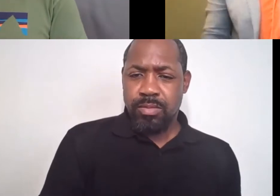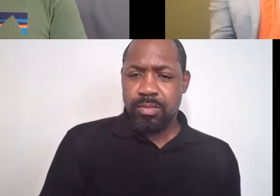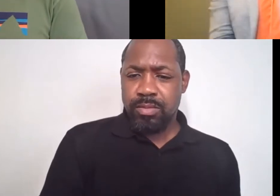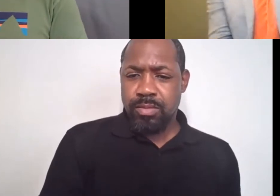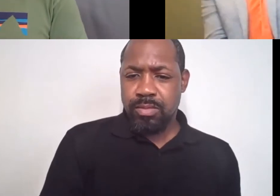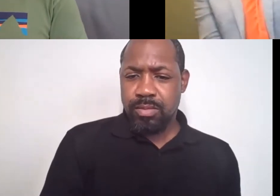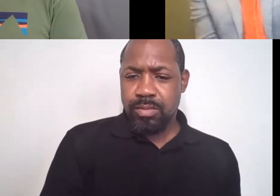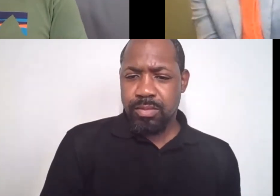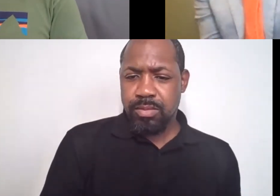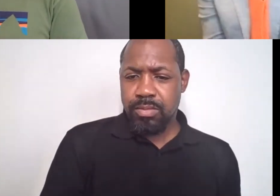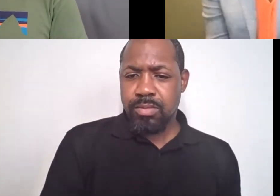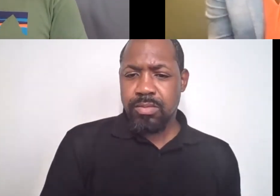carried.